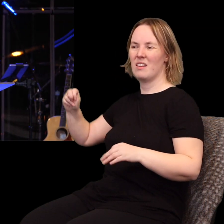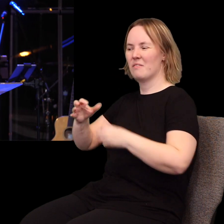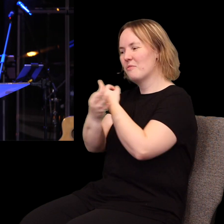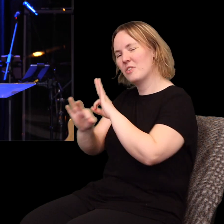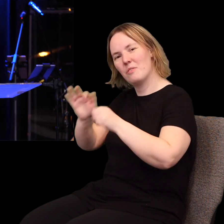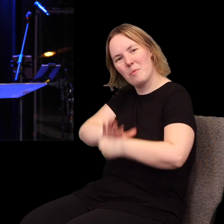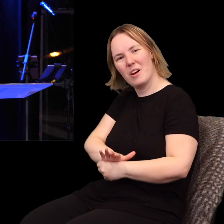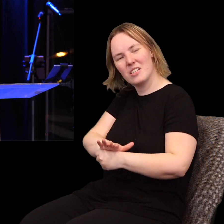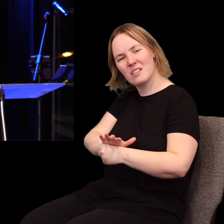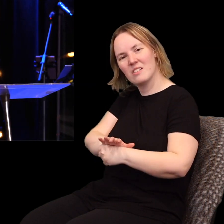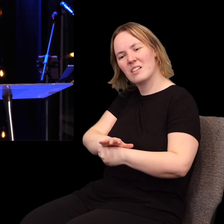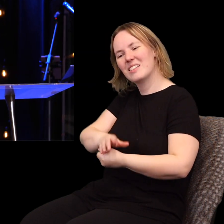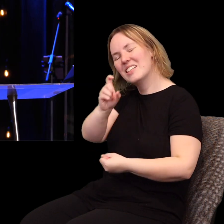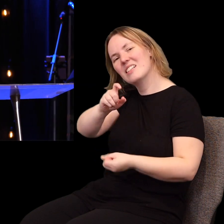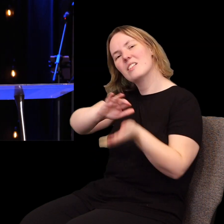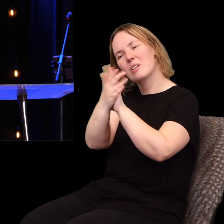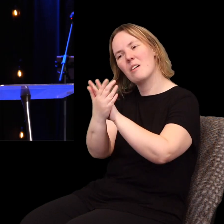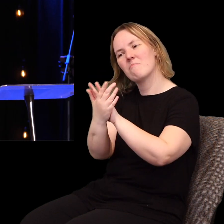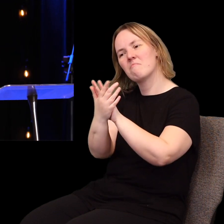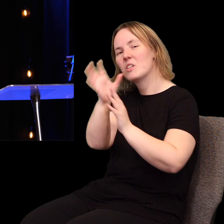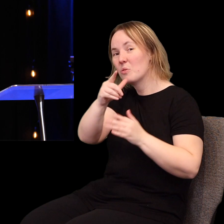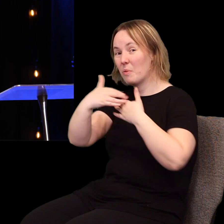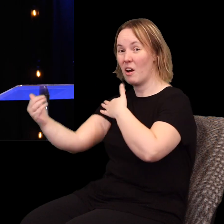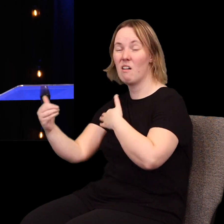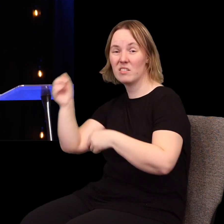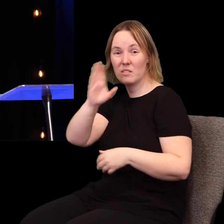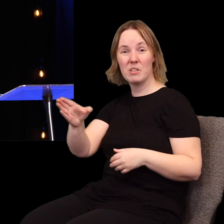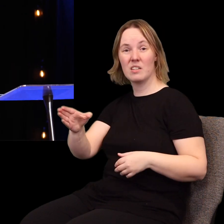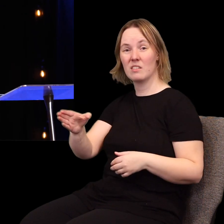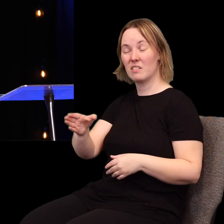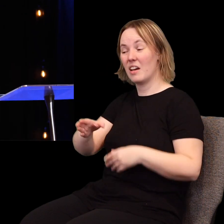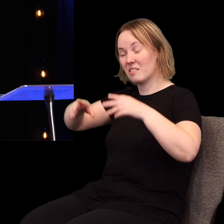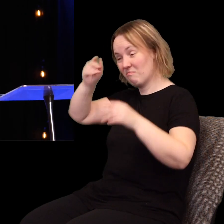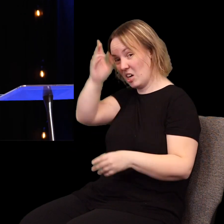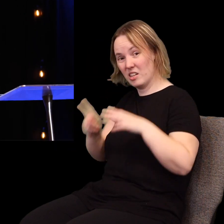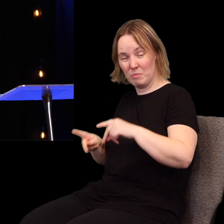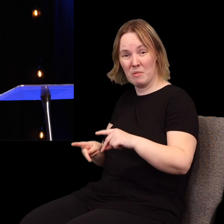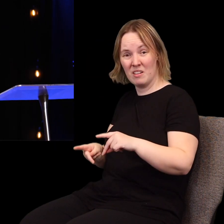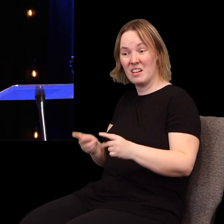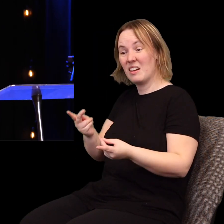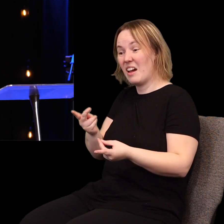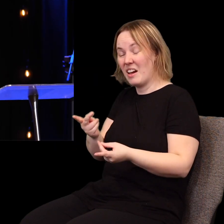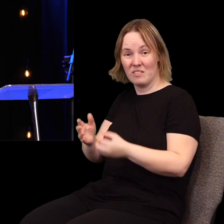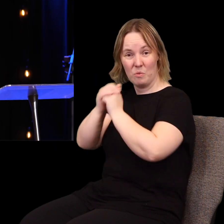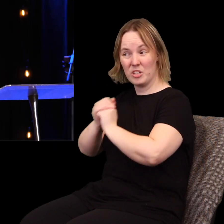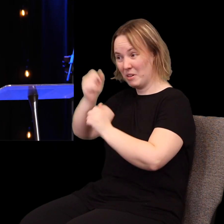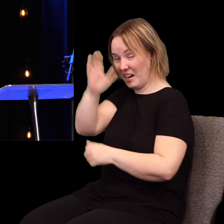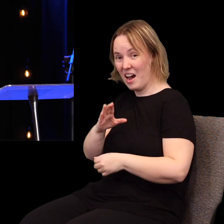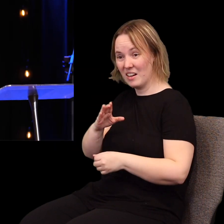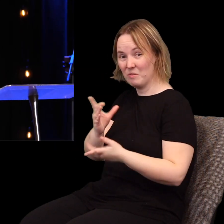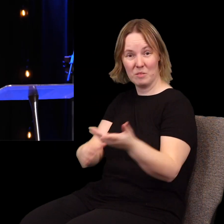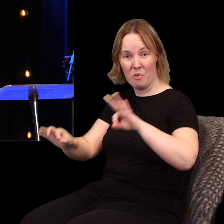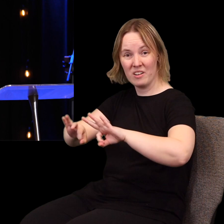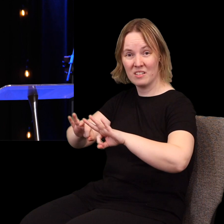but it was important to really become who they were called to be as God's people. And so worship, their relationship with God, was central to that. And